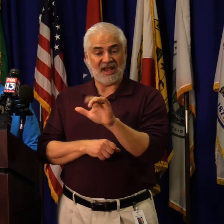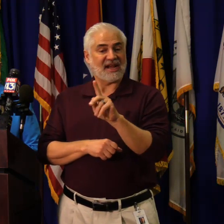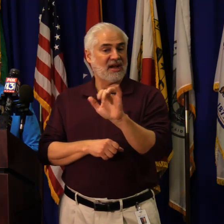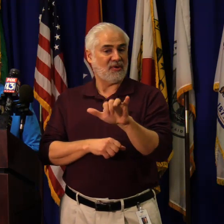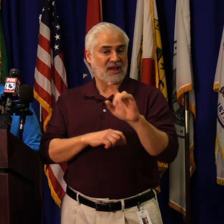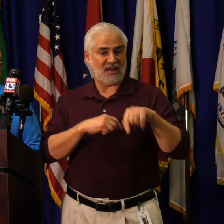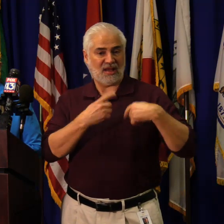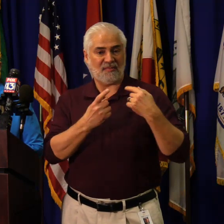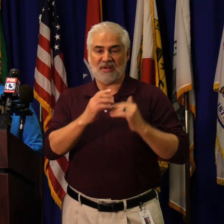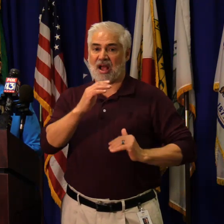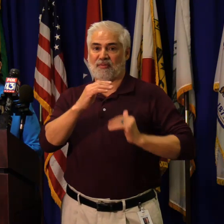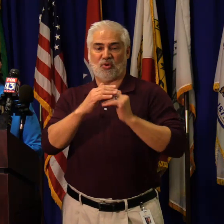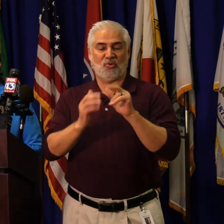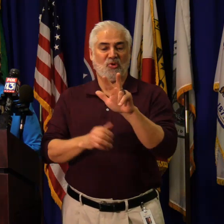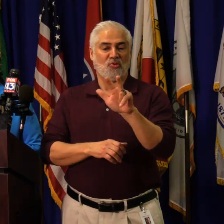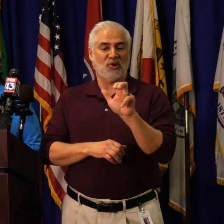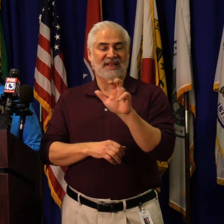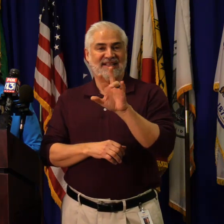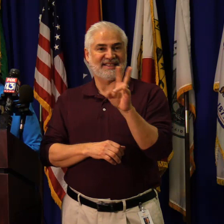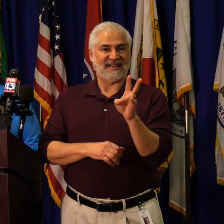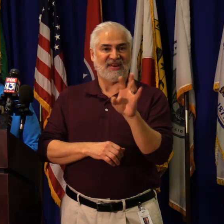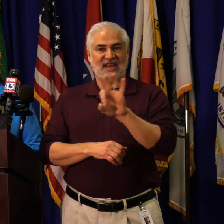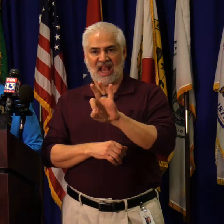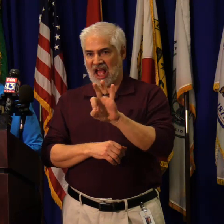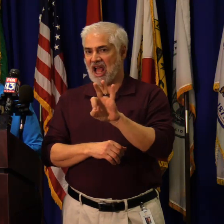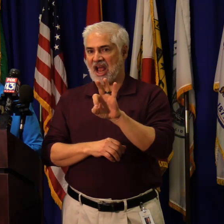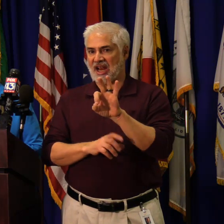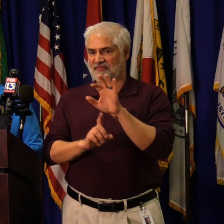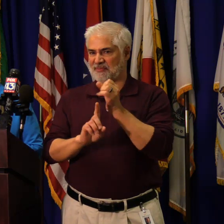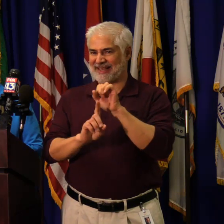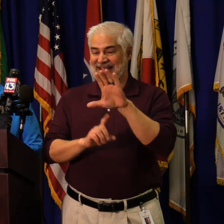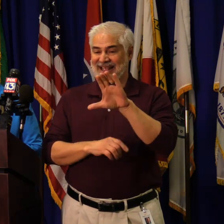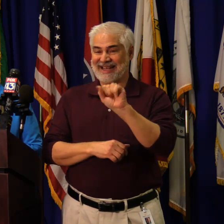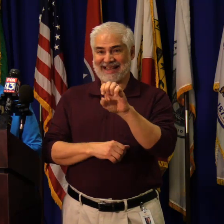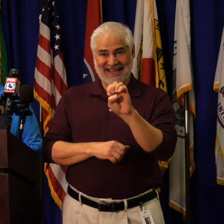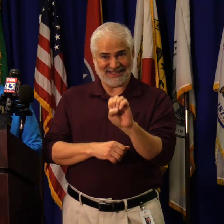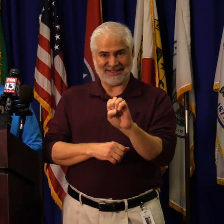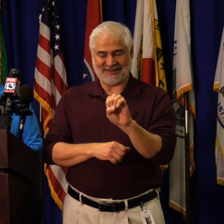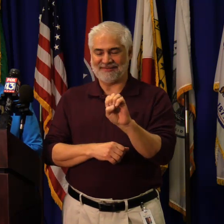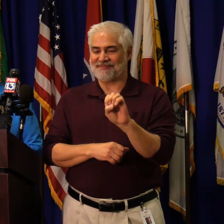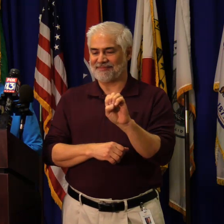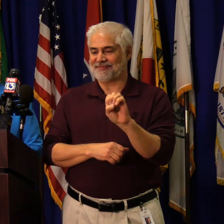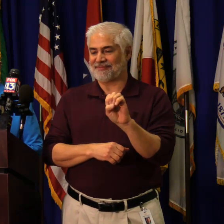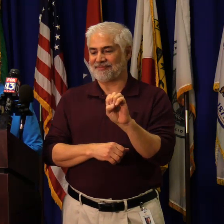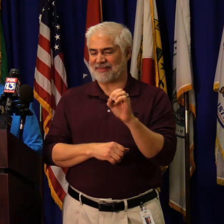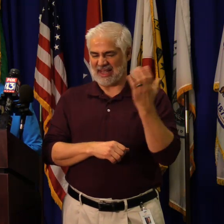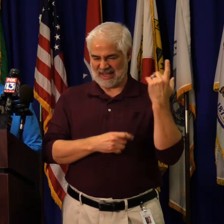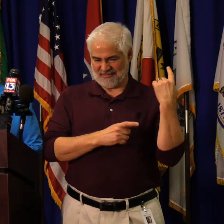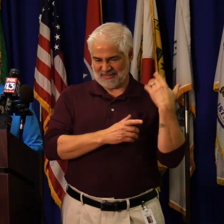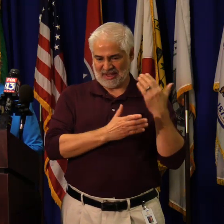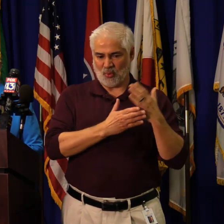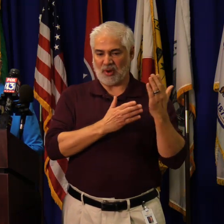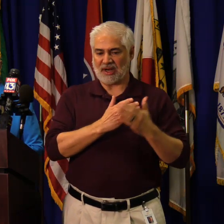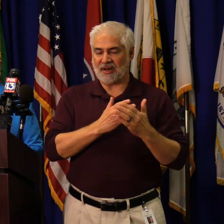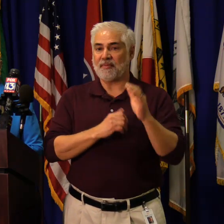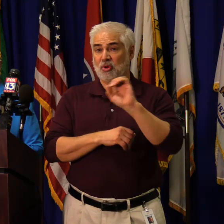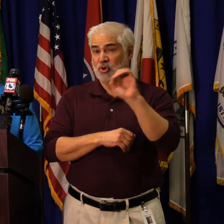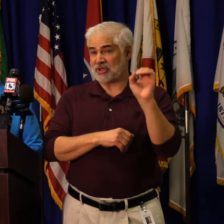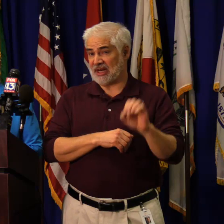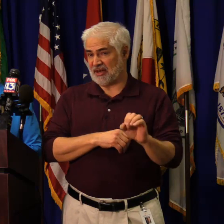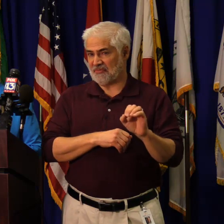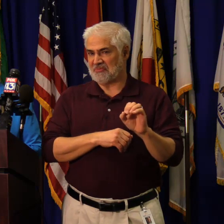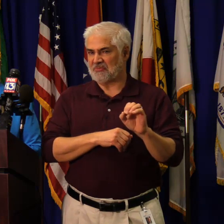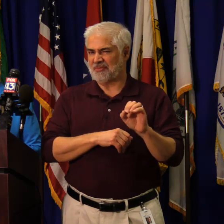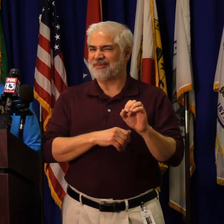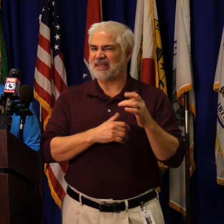cases. So that is an increase, but what we found over the weekend is that our percentage of increase actually was slower than